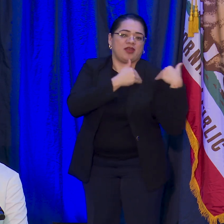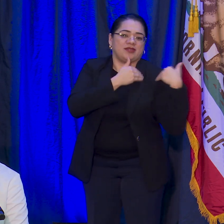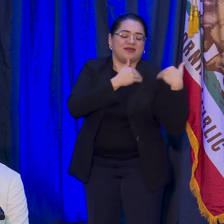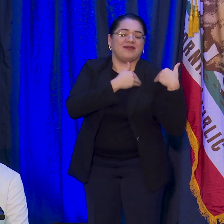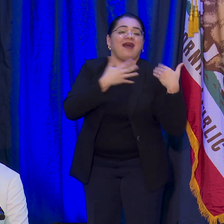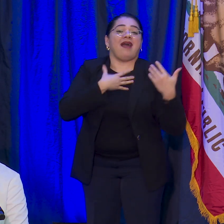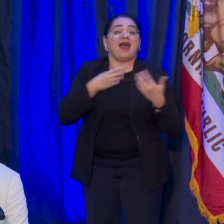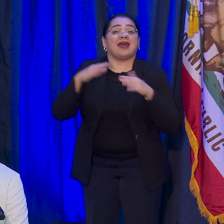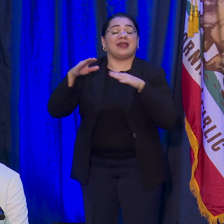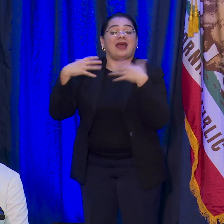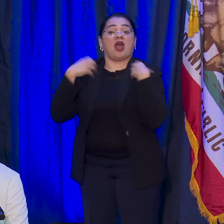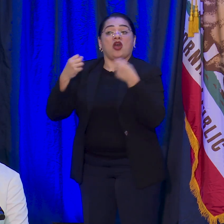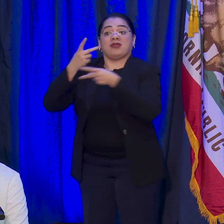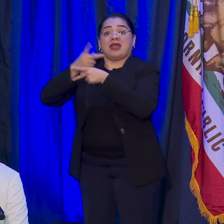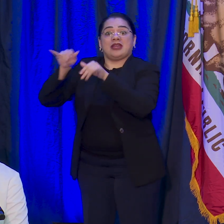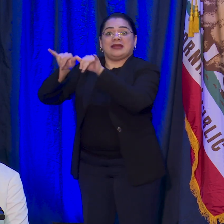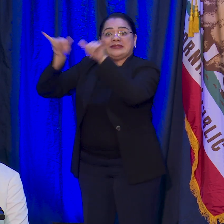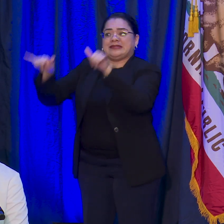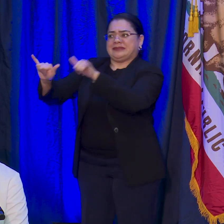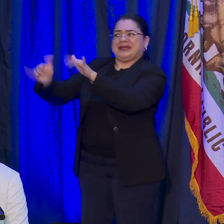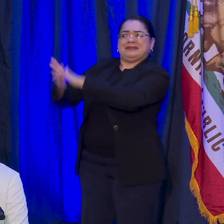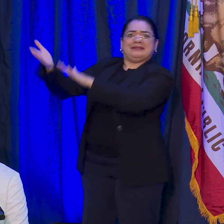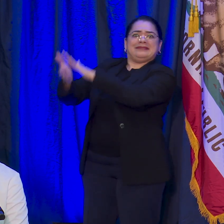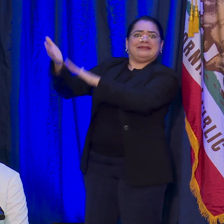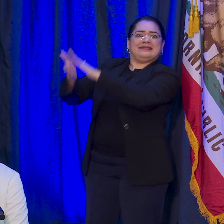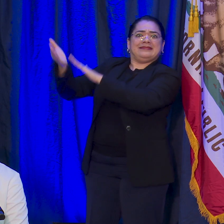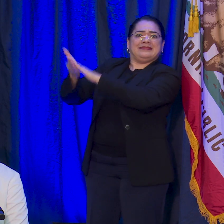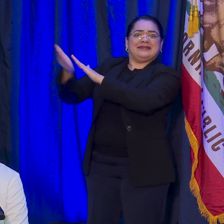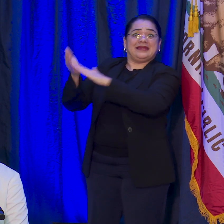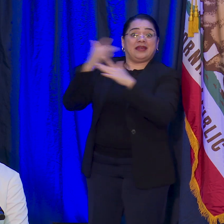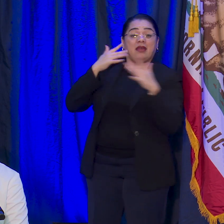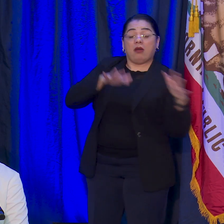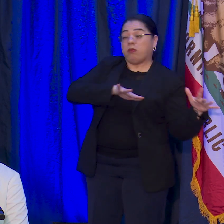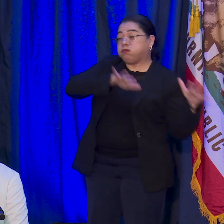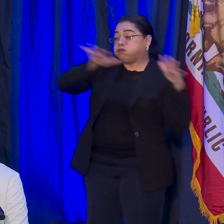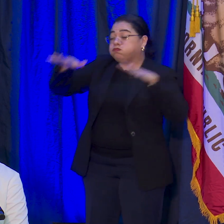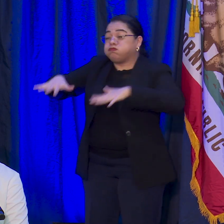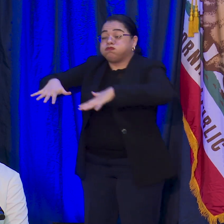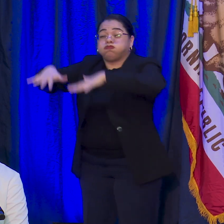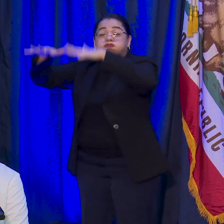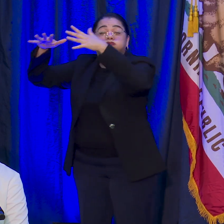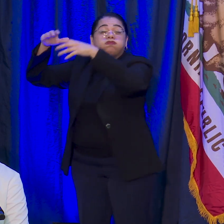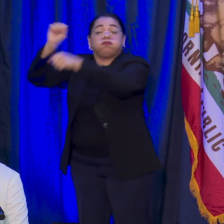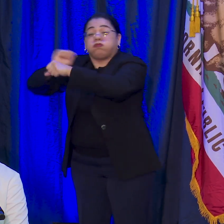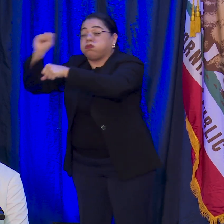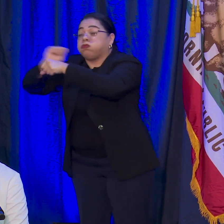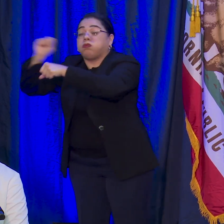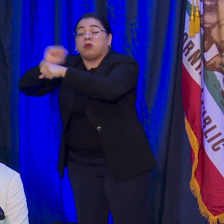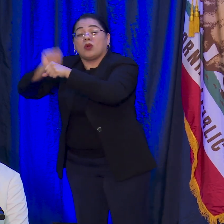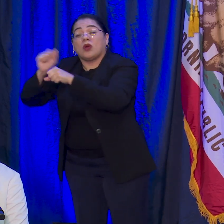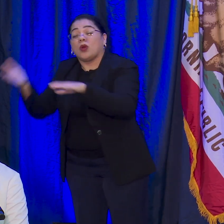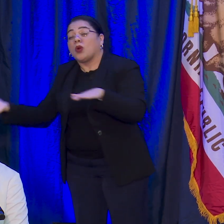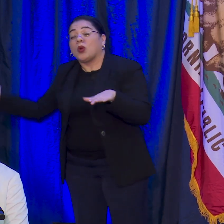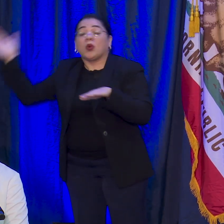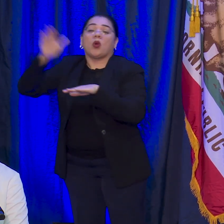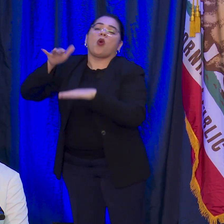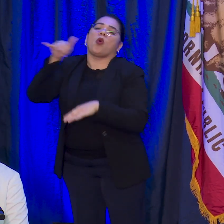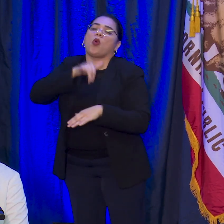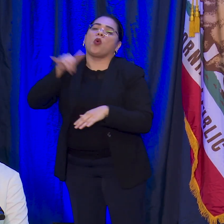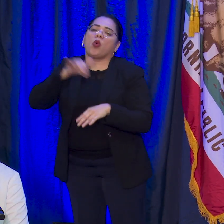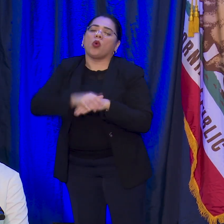that the mayor was highlighting. We know that what is happening can seem scary and can cause a lot of fear in the